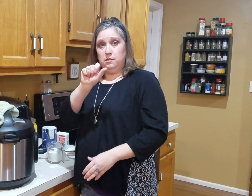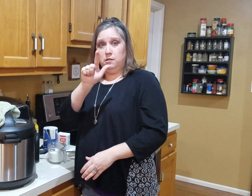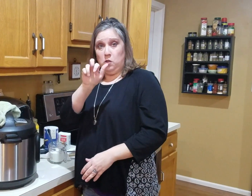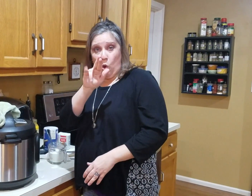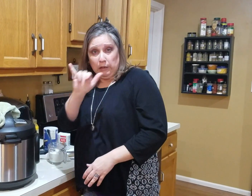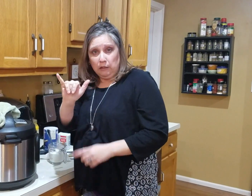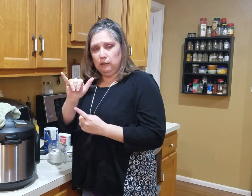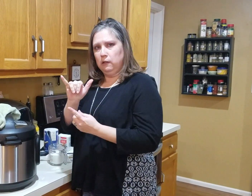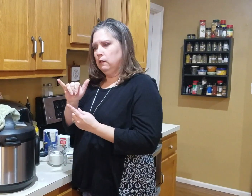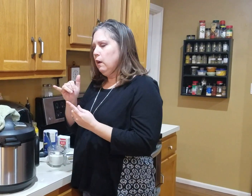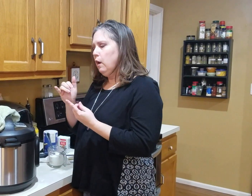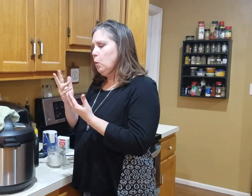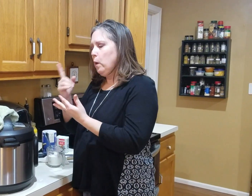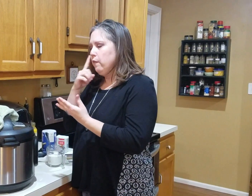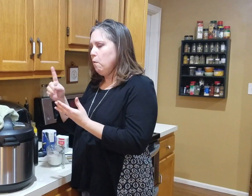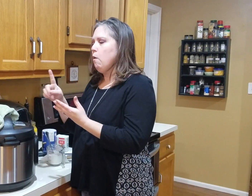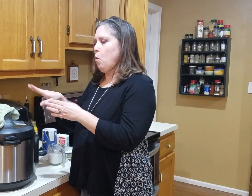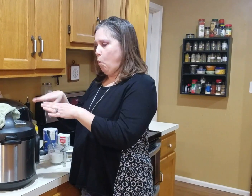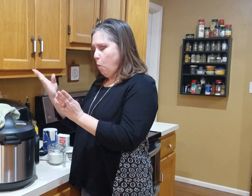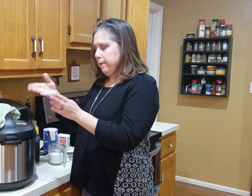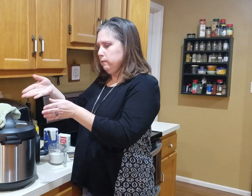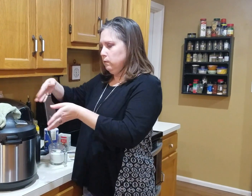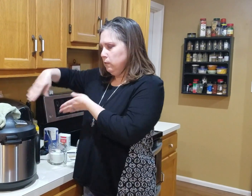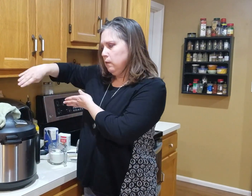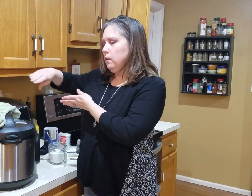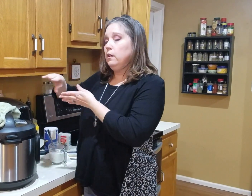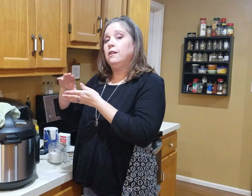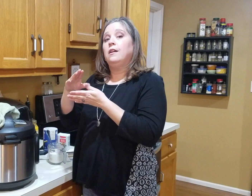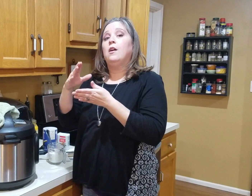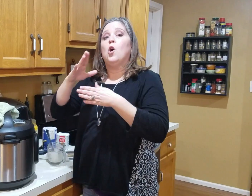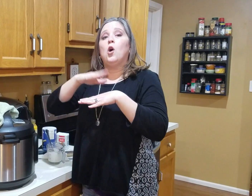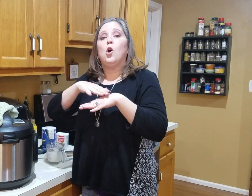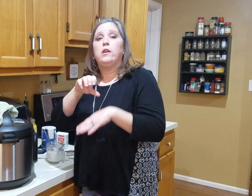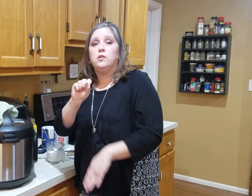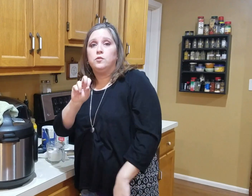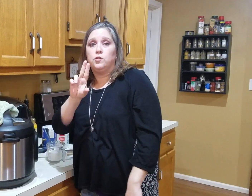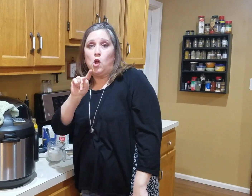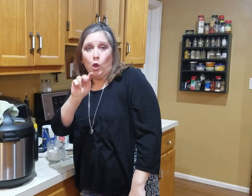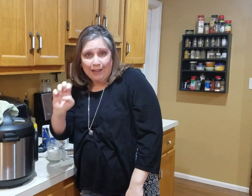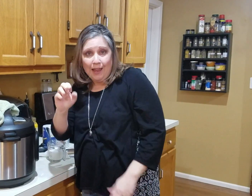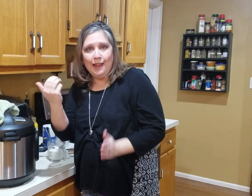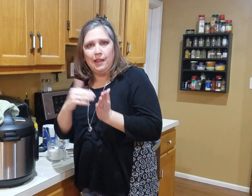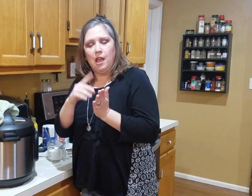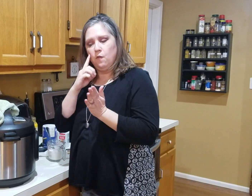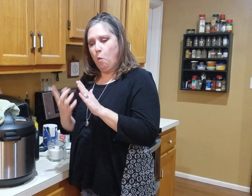Anytime you're going to thicken with a slurry like this, especially once we wait for the top to open, we're going to switch the pot